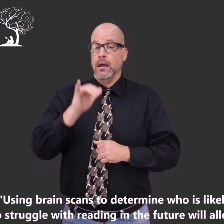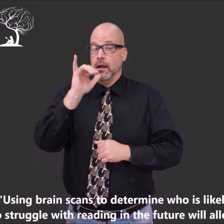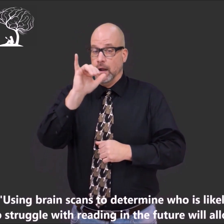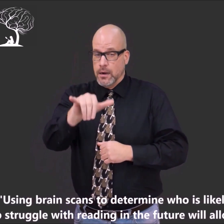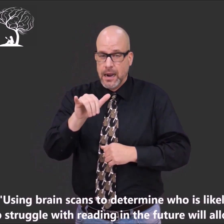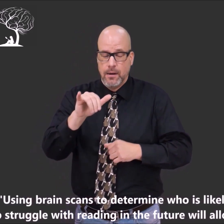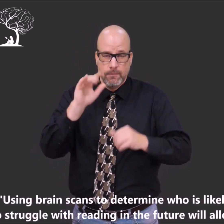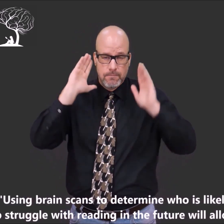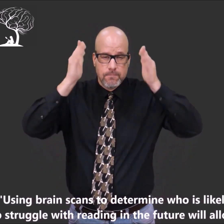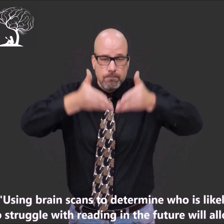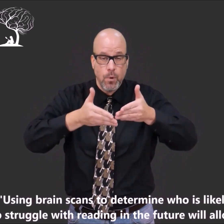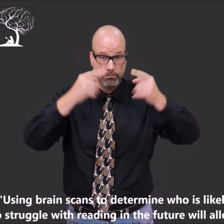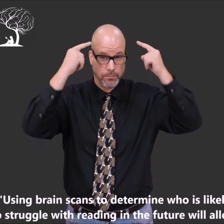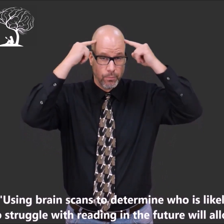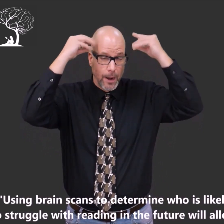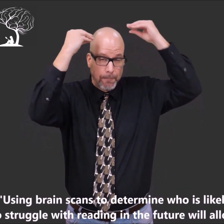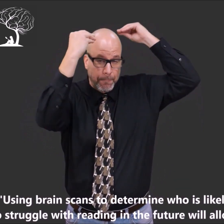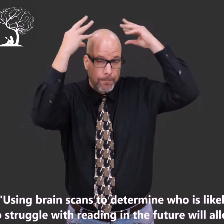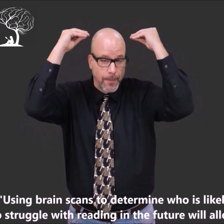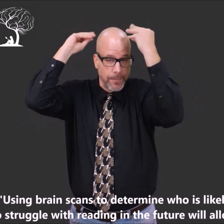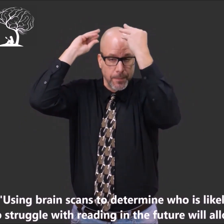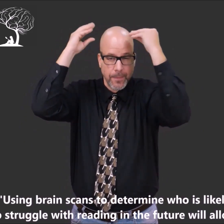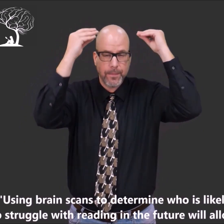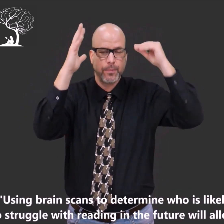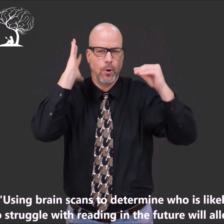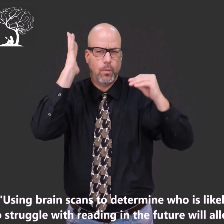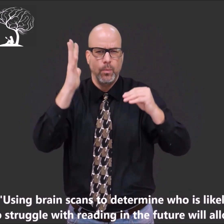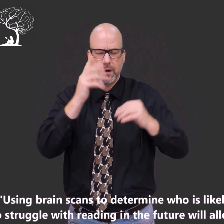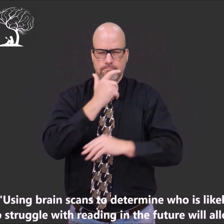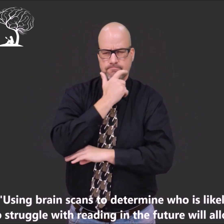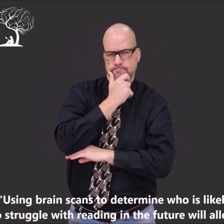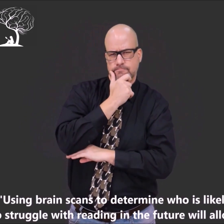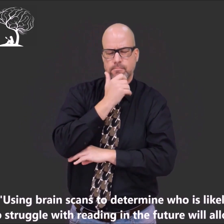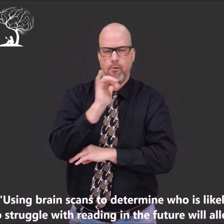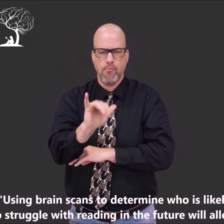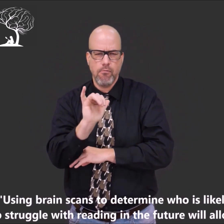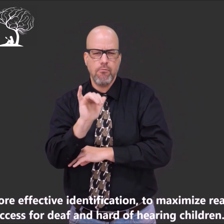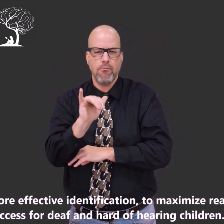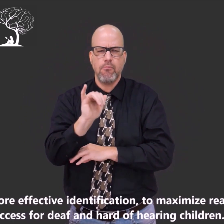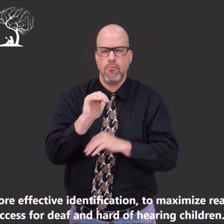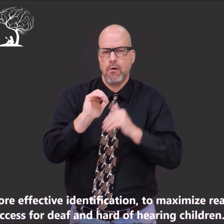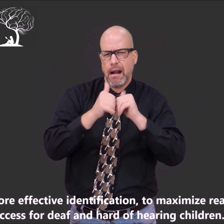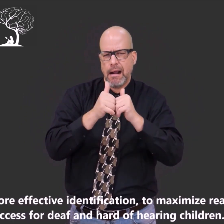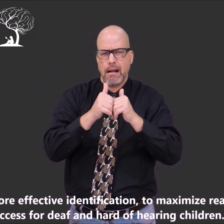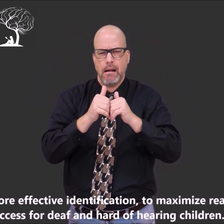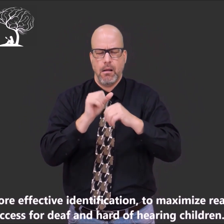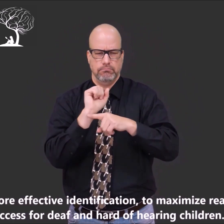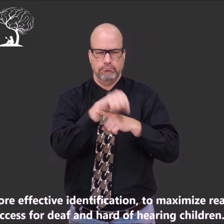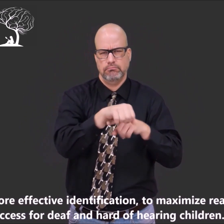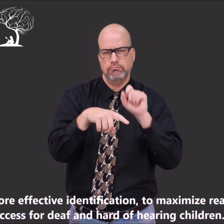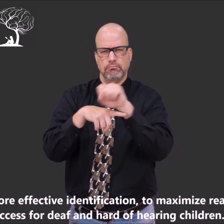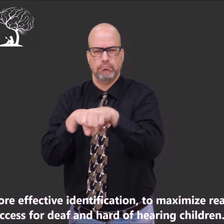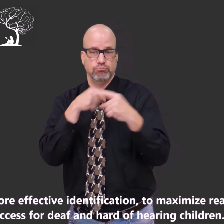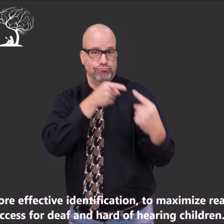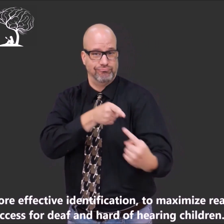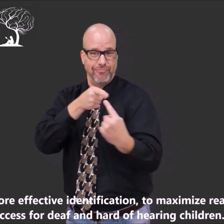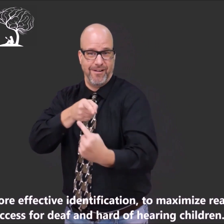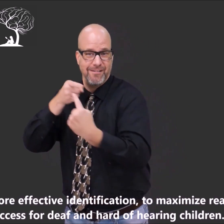Using brain scans to determine who is likely to struggle with reading in the future will allow for more effective identification